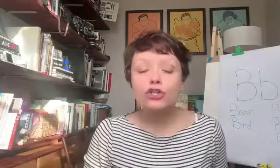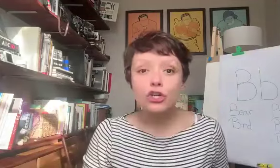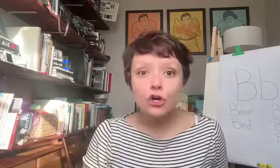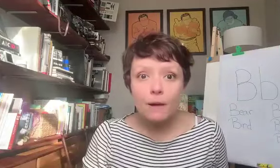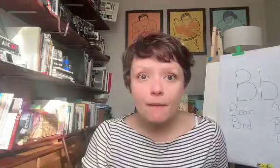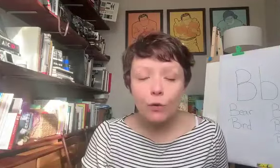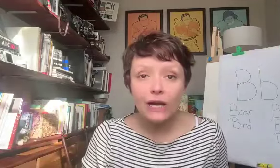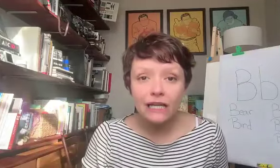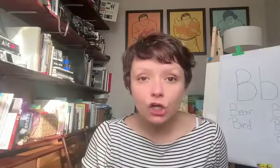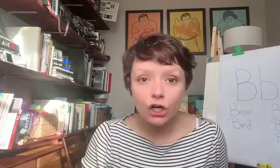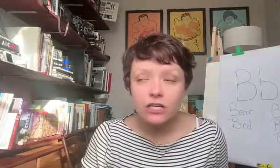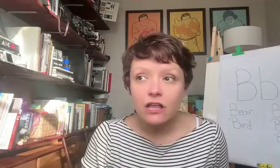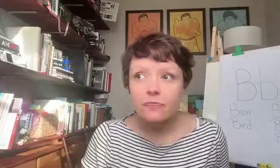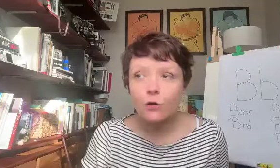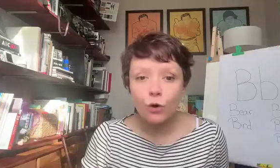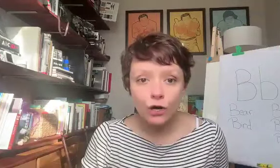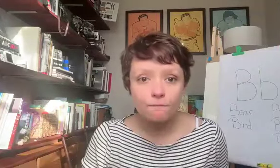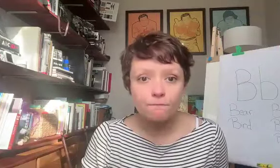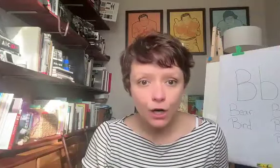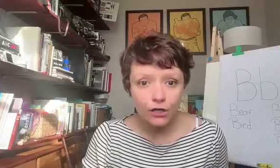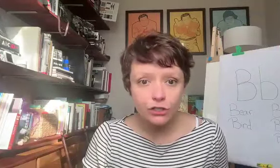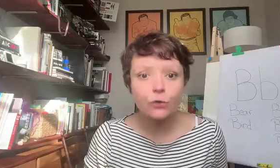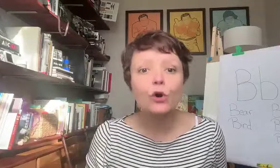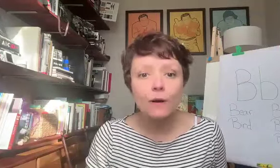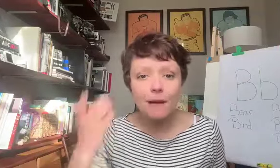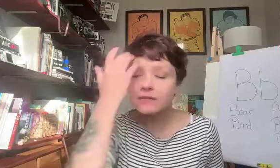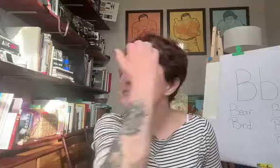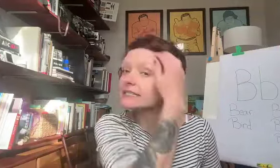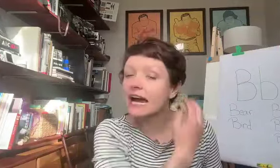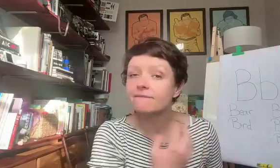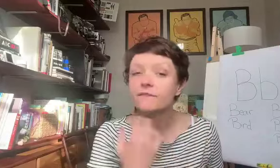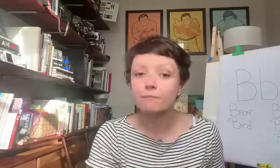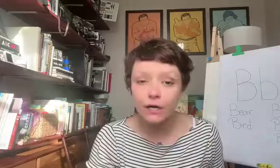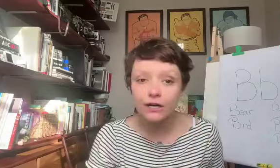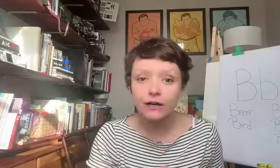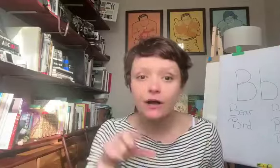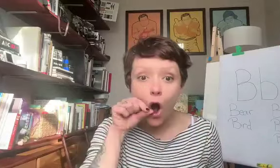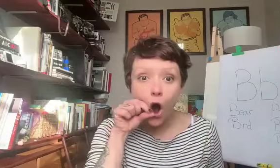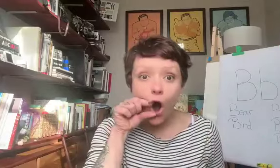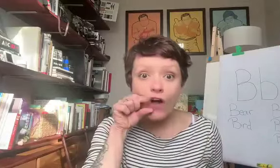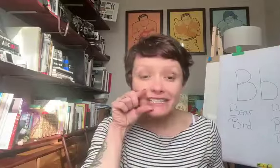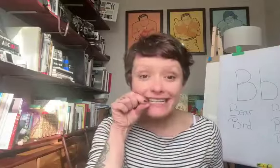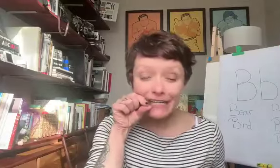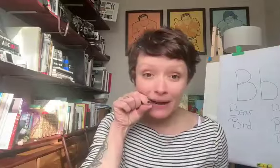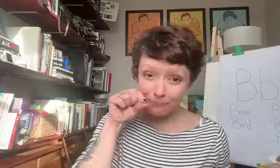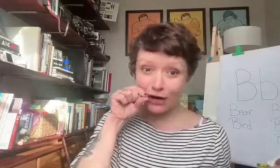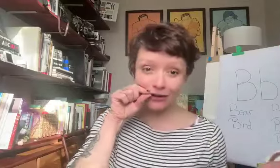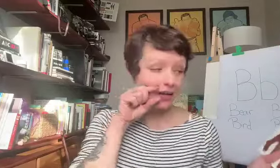do you remember we learned the word bird too? Who remembers the sign for bird? That's exactly right, bird.